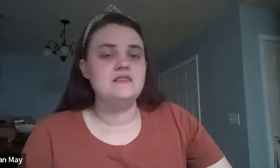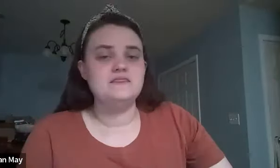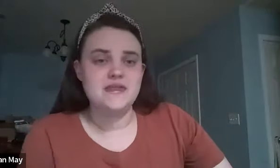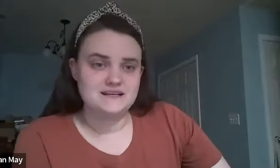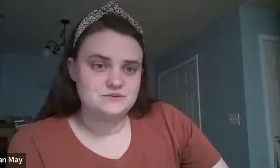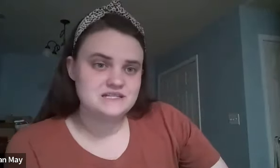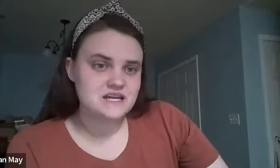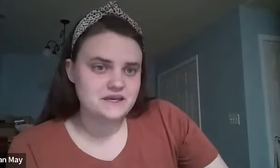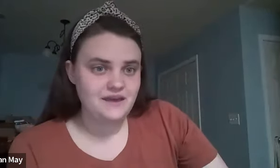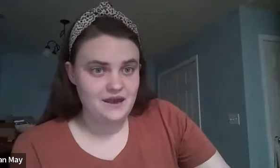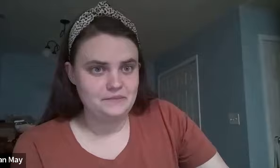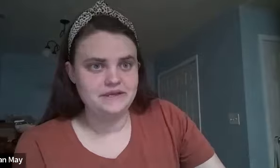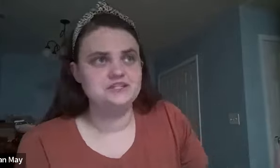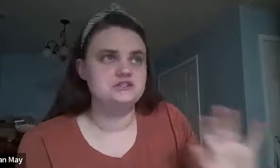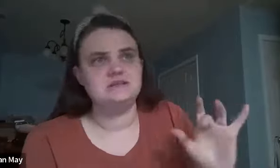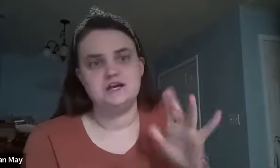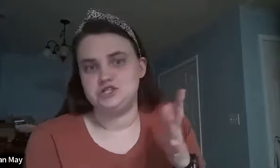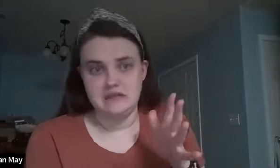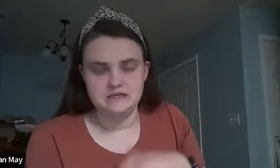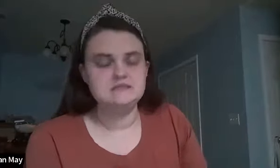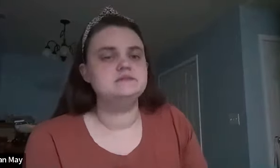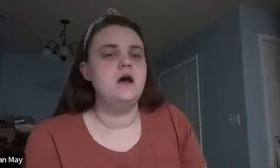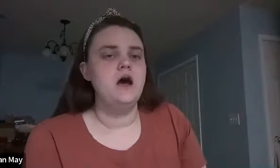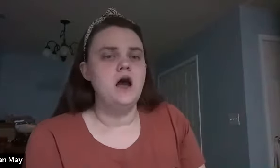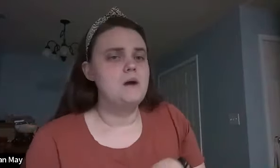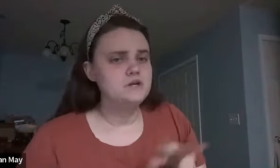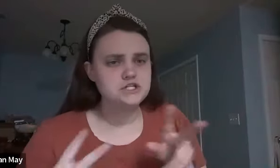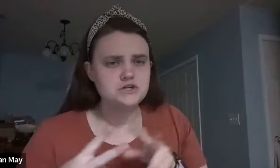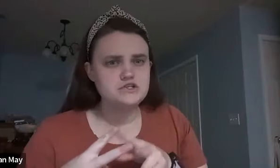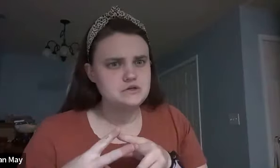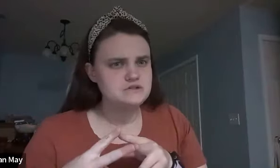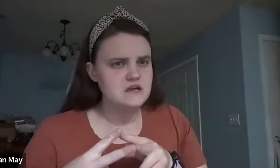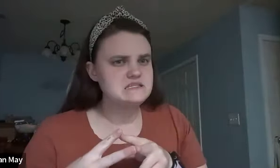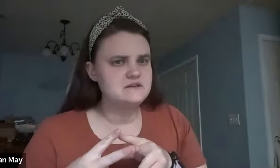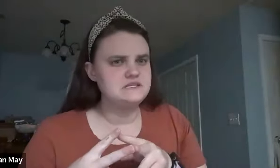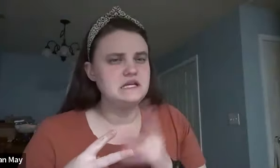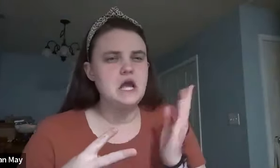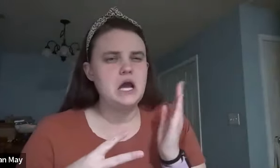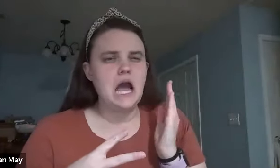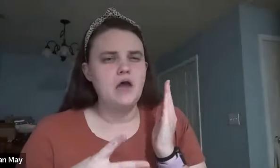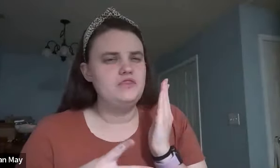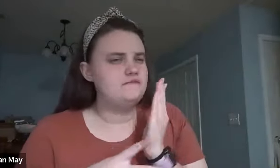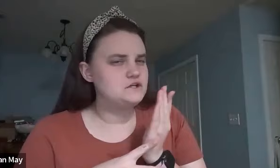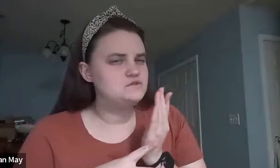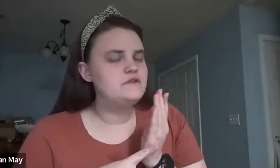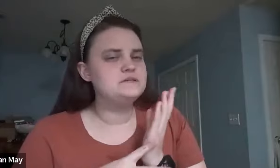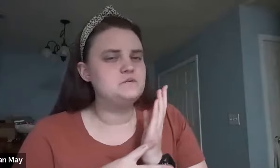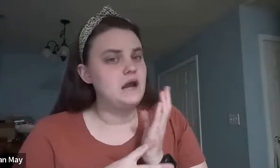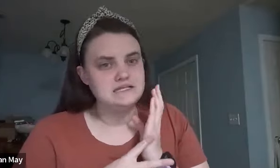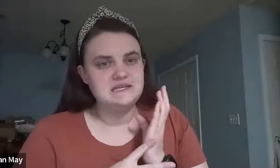The next one is going to be cabbage / lettuce. I'm going to show you two signs that I've seen. The first one, though, is the one I see